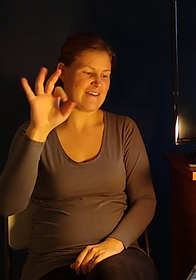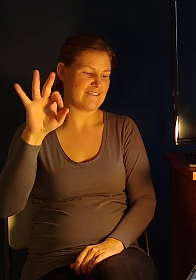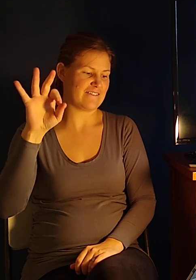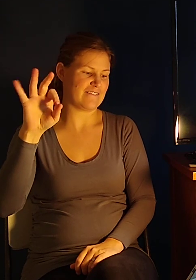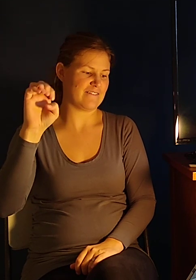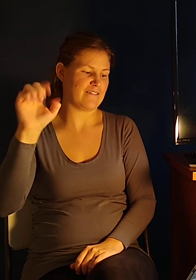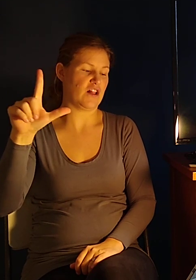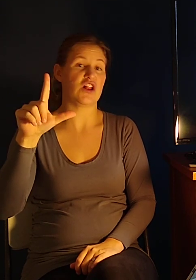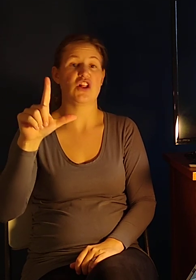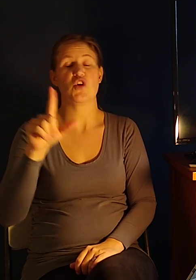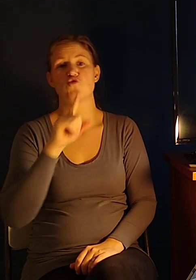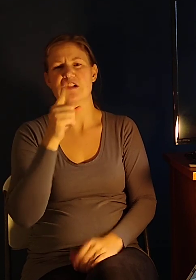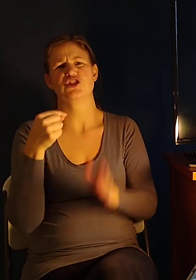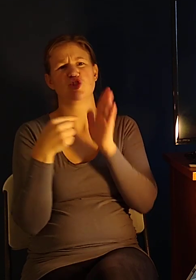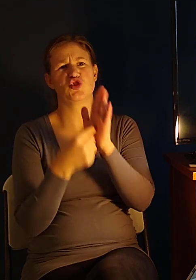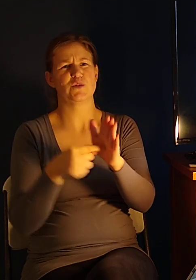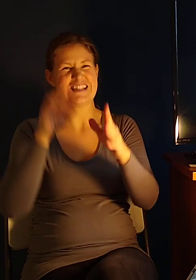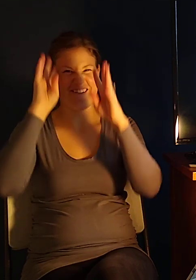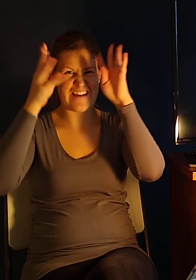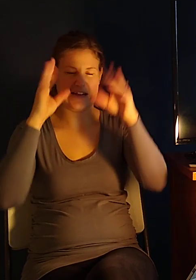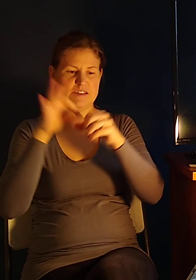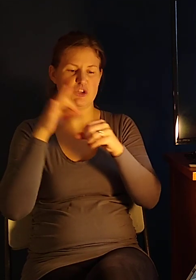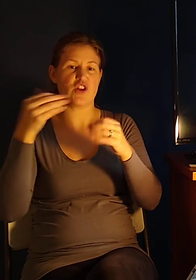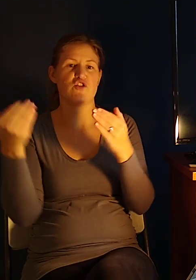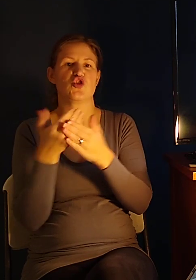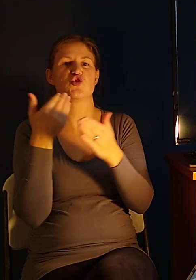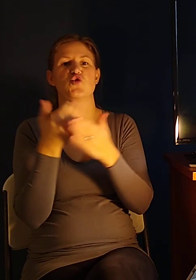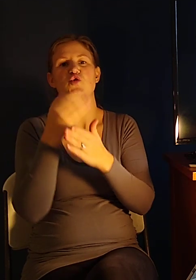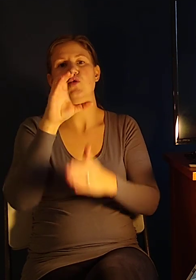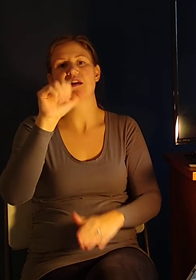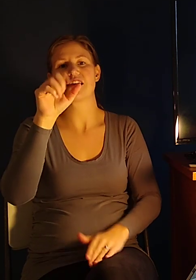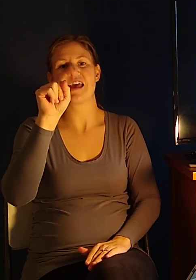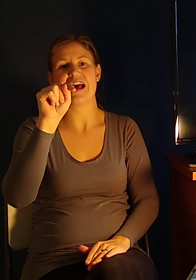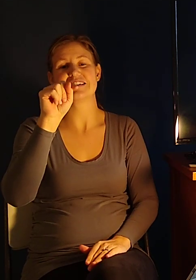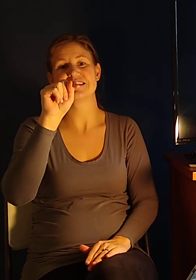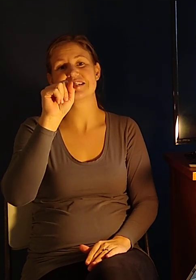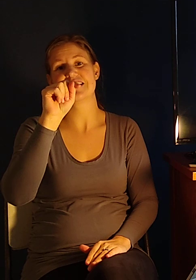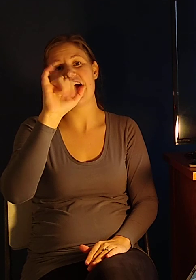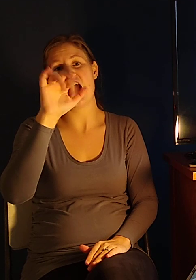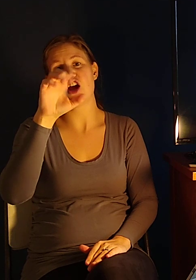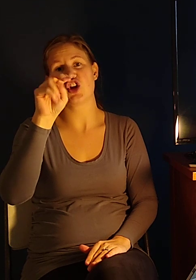spirit of which new cast iron structures could be created.